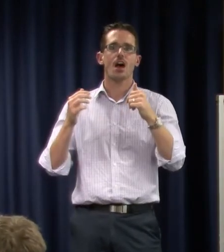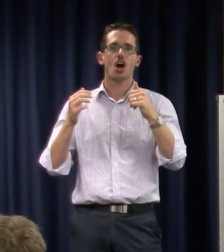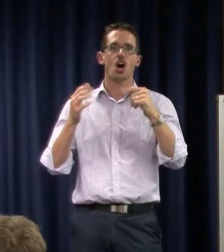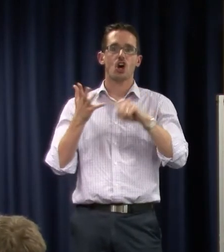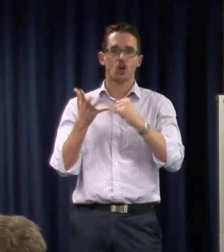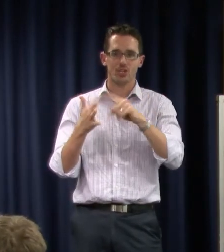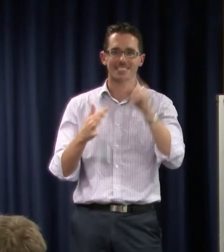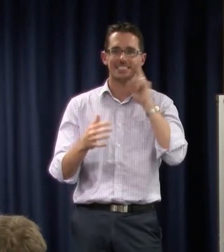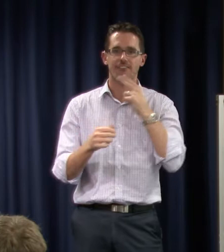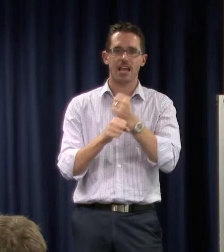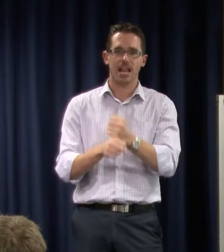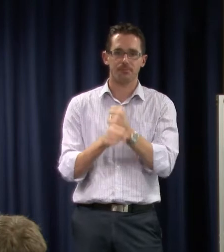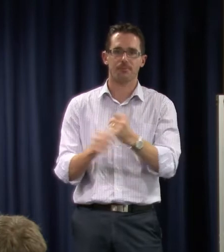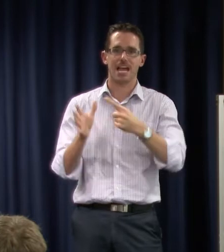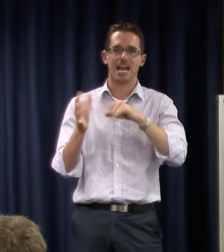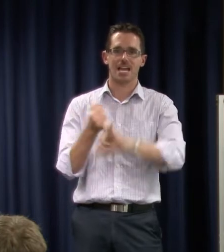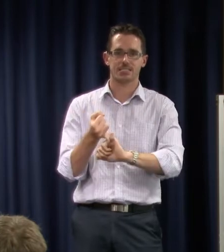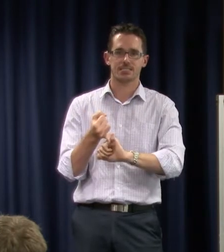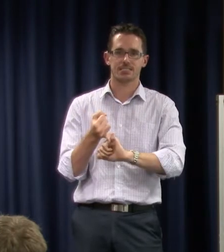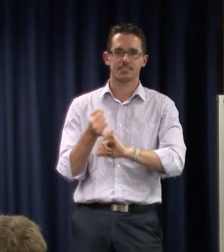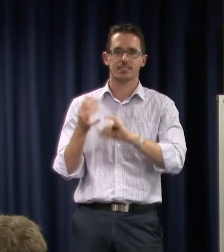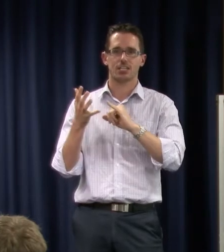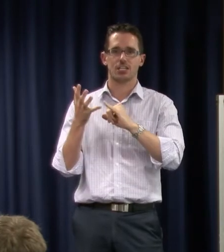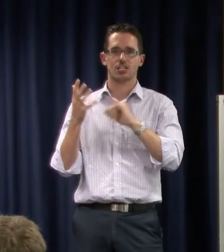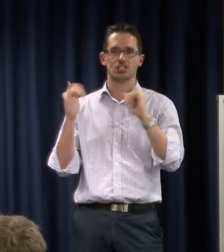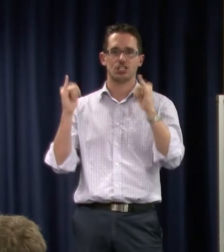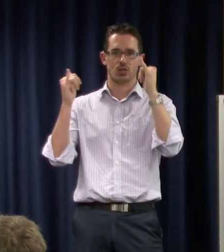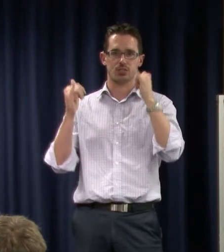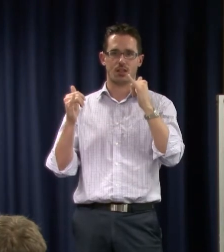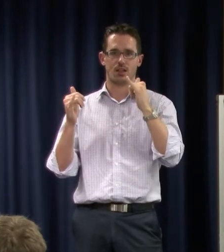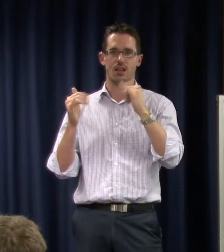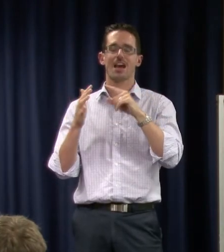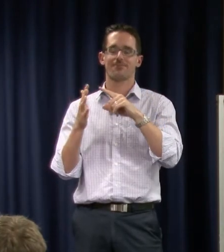and that comment is to use the Deaf Club as a